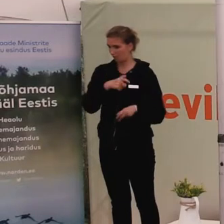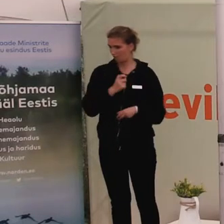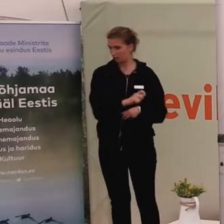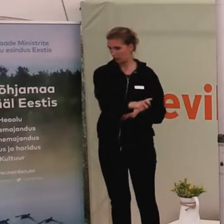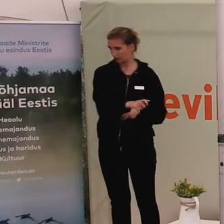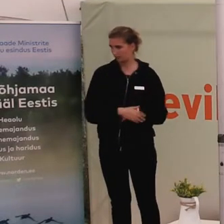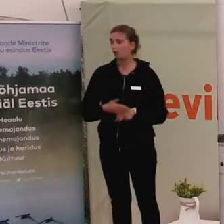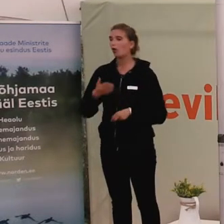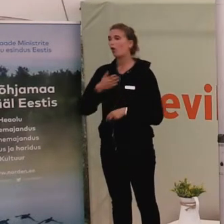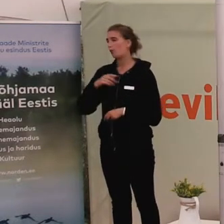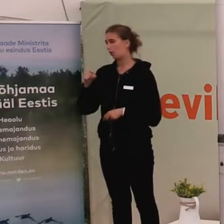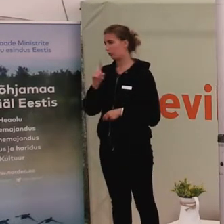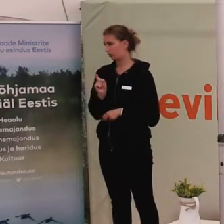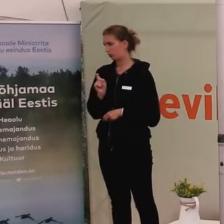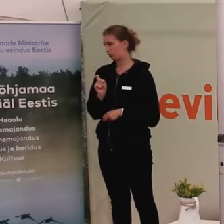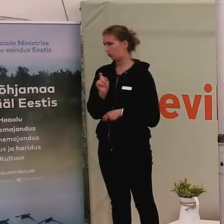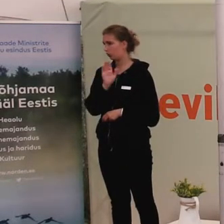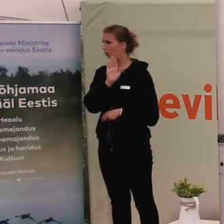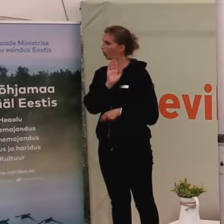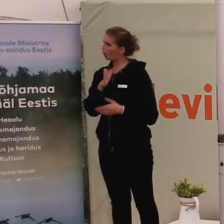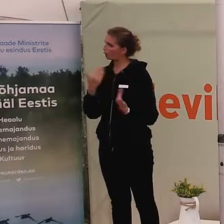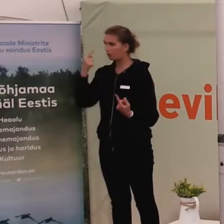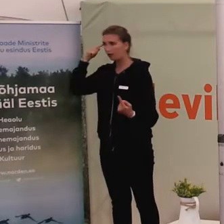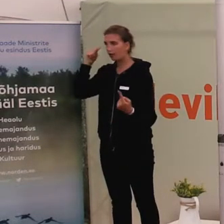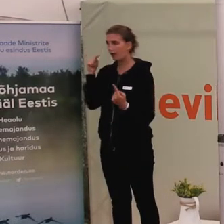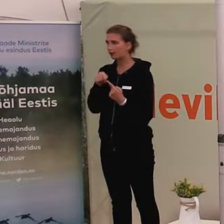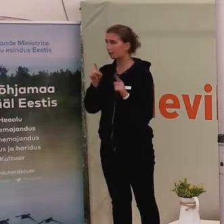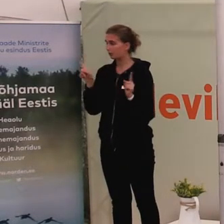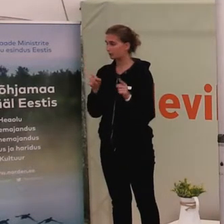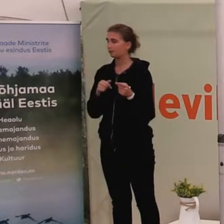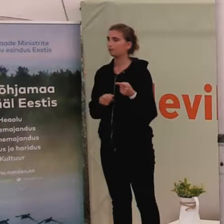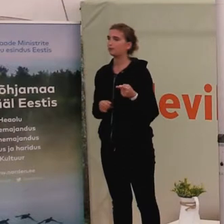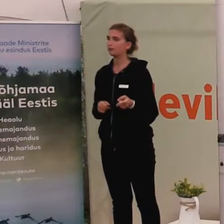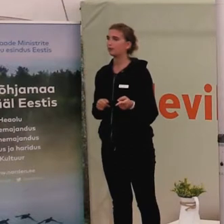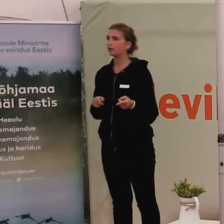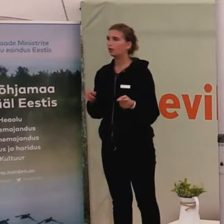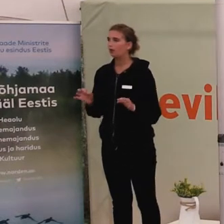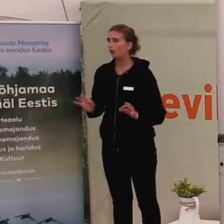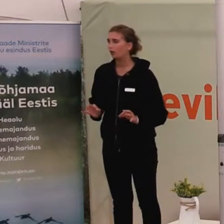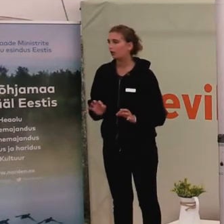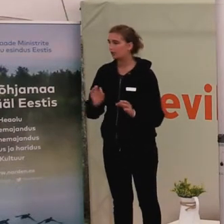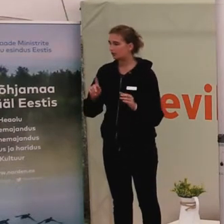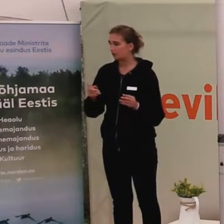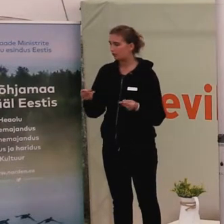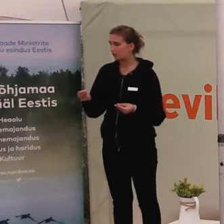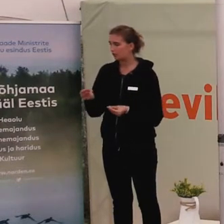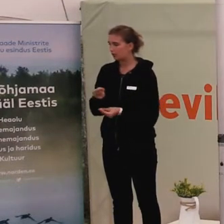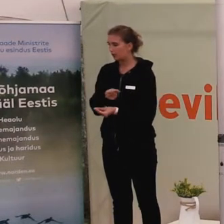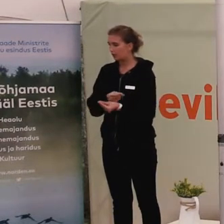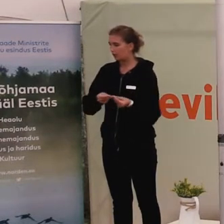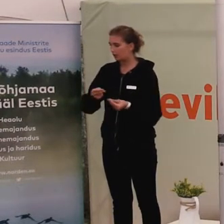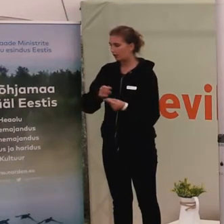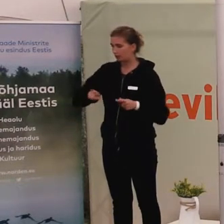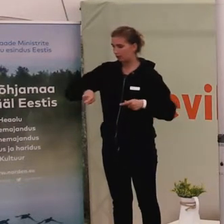I had a question. The premise for you being here today is that never-ending growth seems